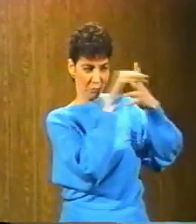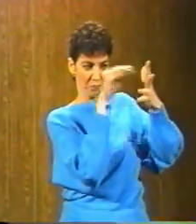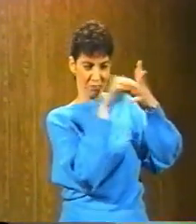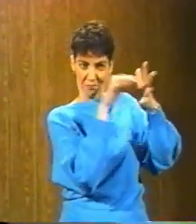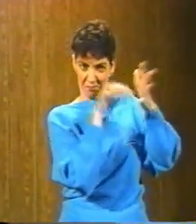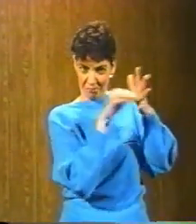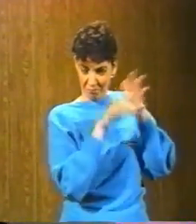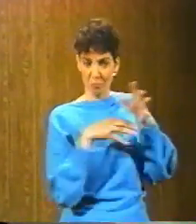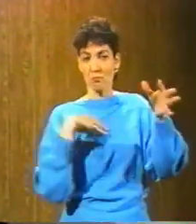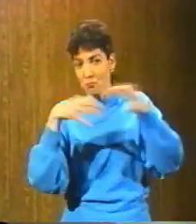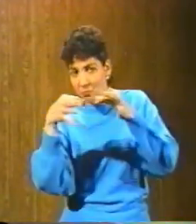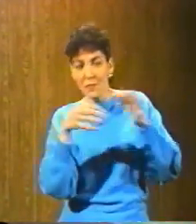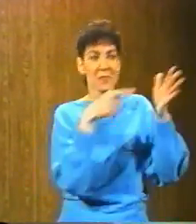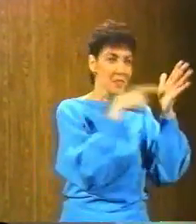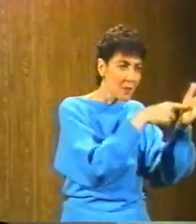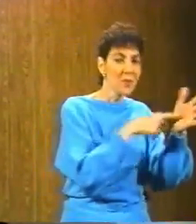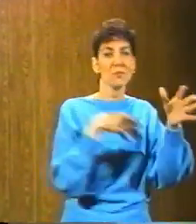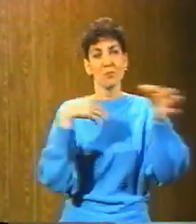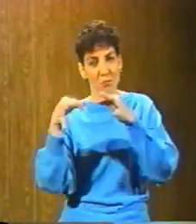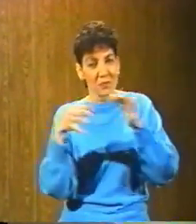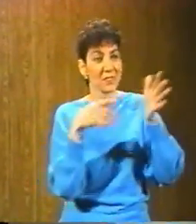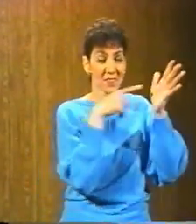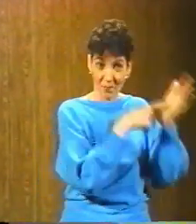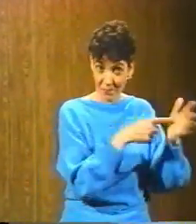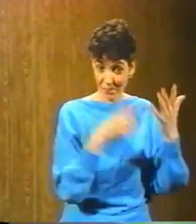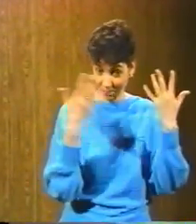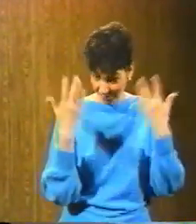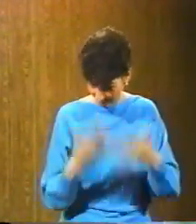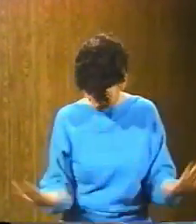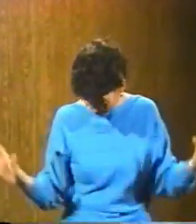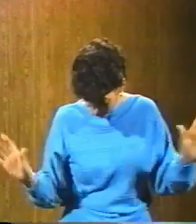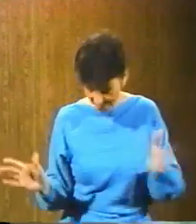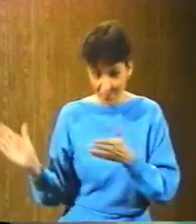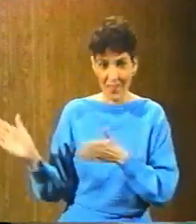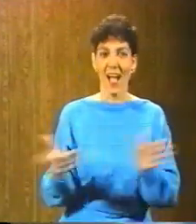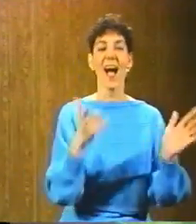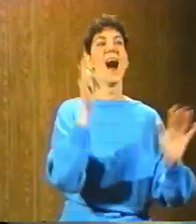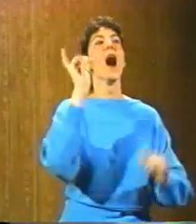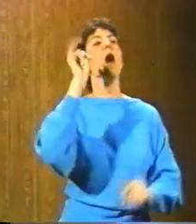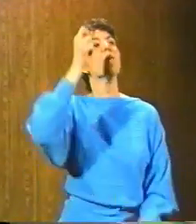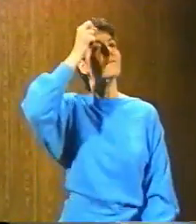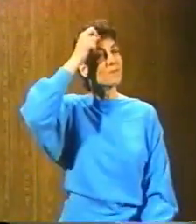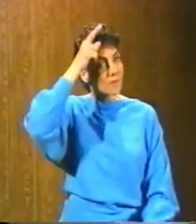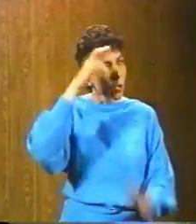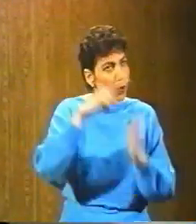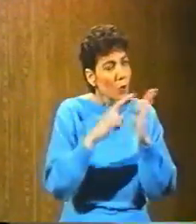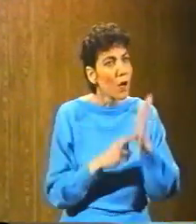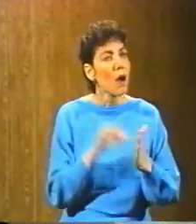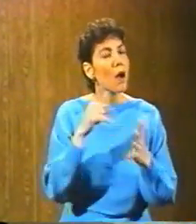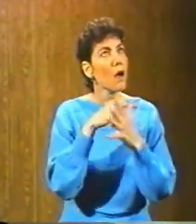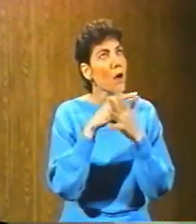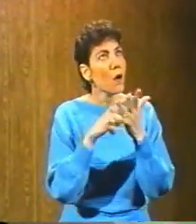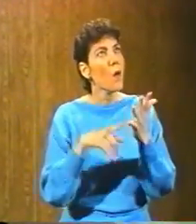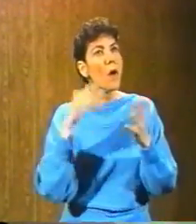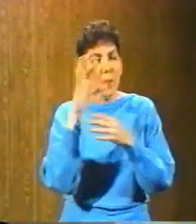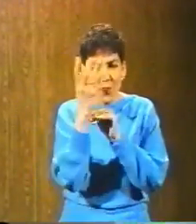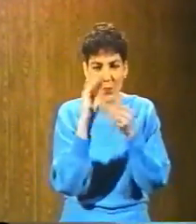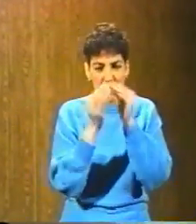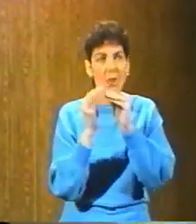The next section of each tape will have three different activities to help you practice and refine what you